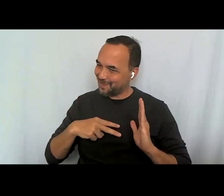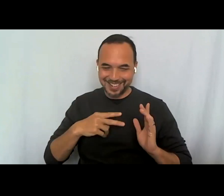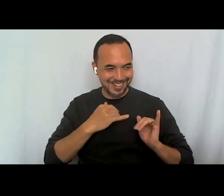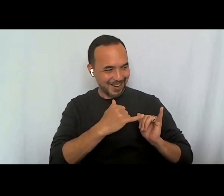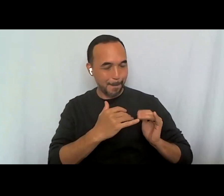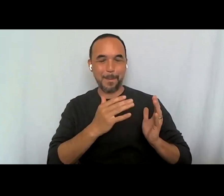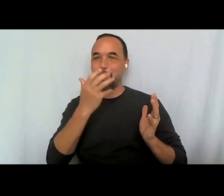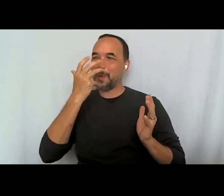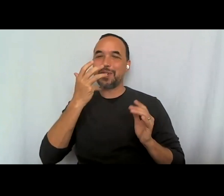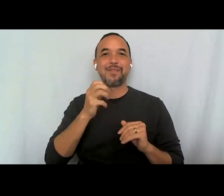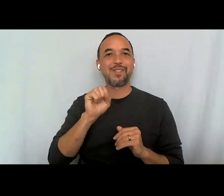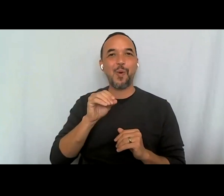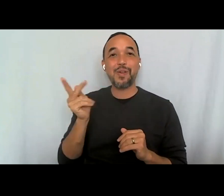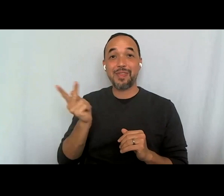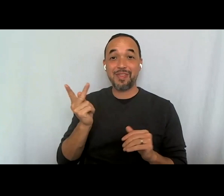kids too.